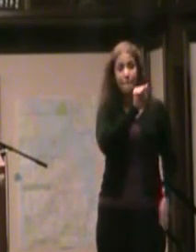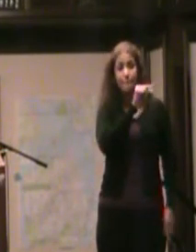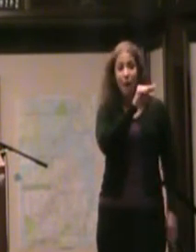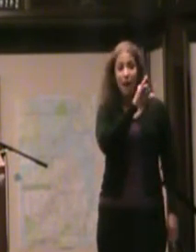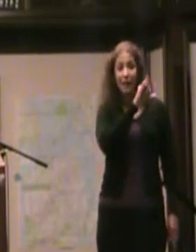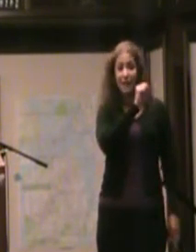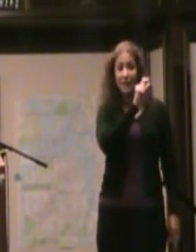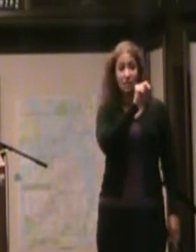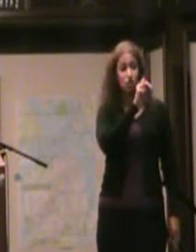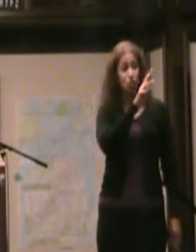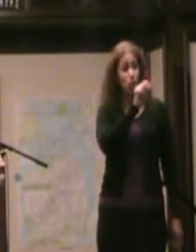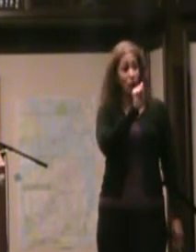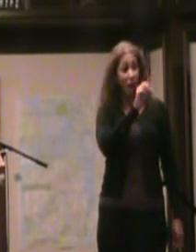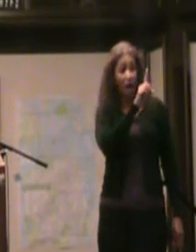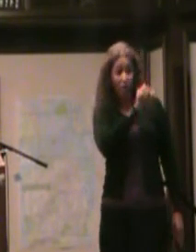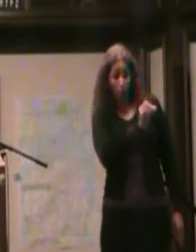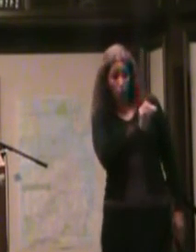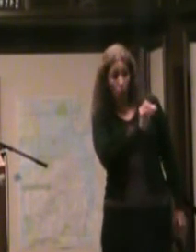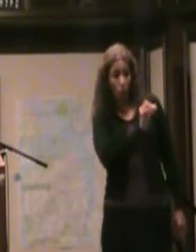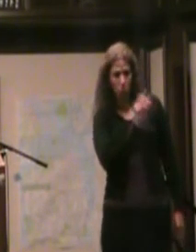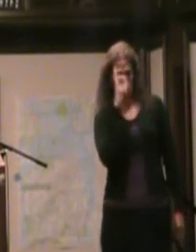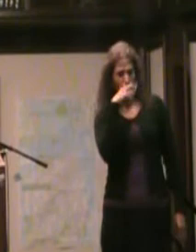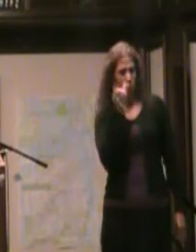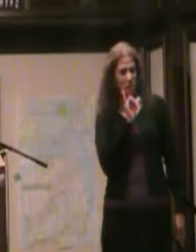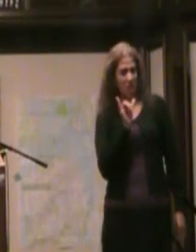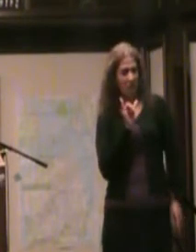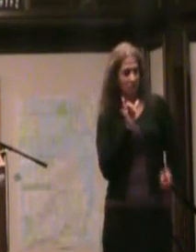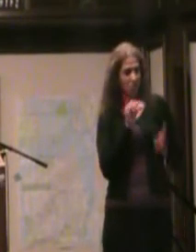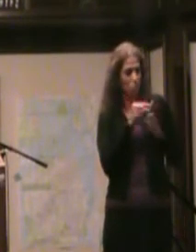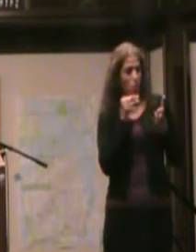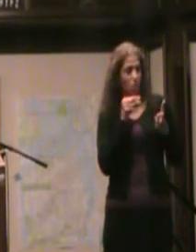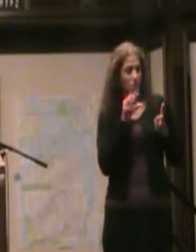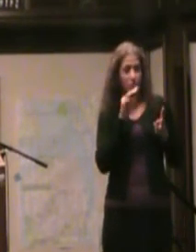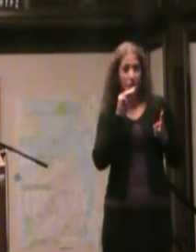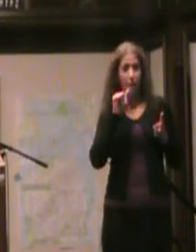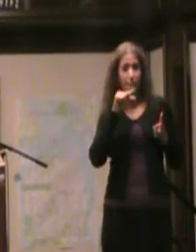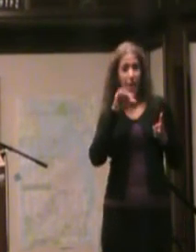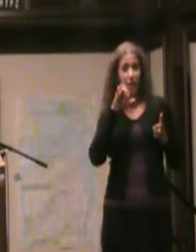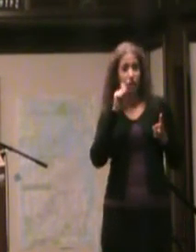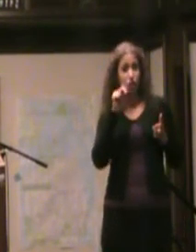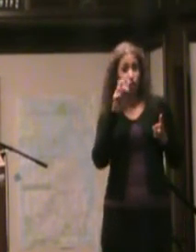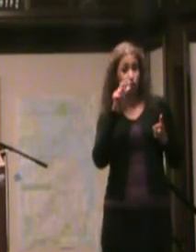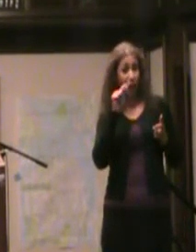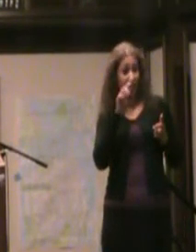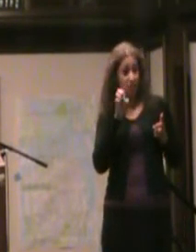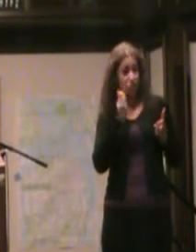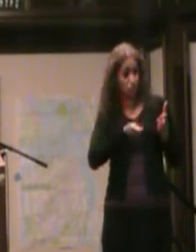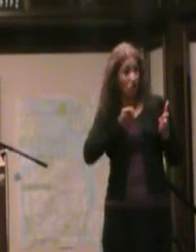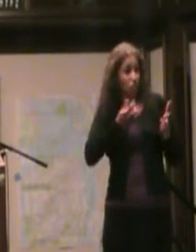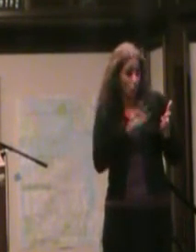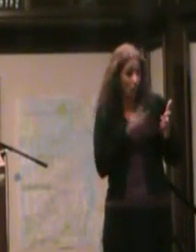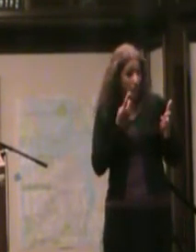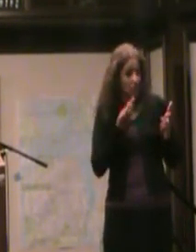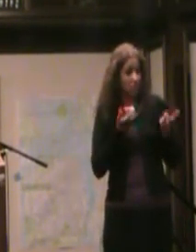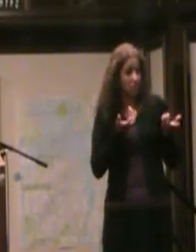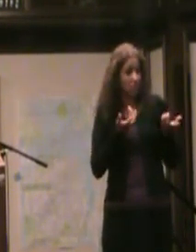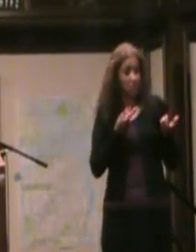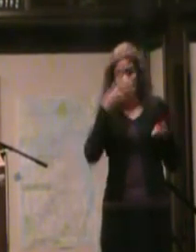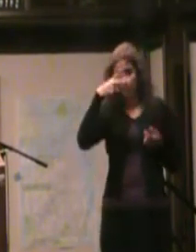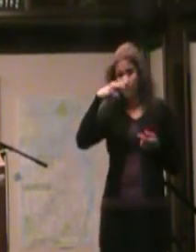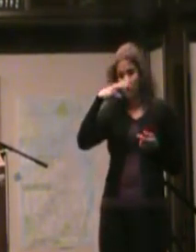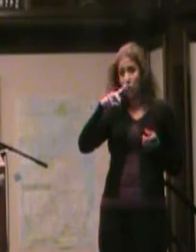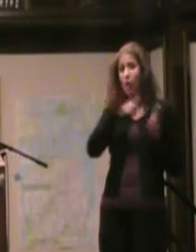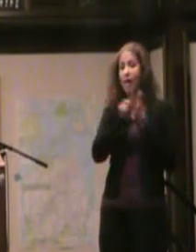Looks just like magistrate judge, doesn't it? And in Mexico, for example, they have juez